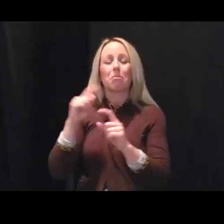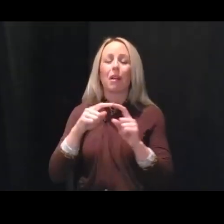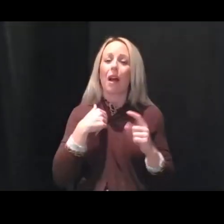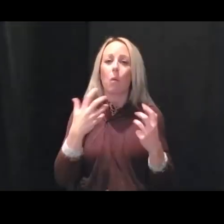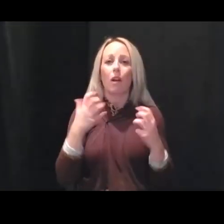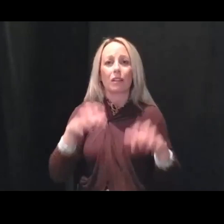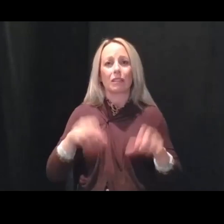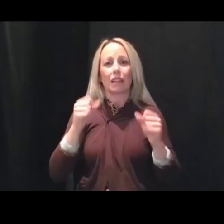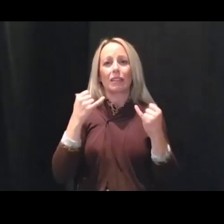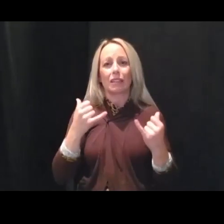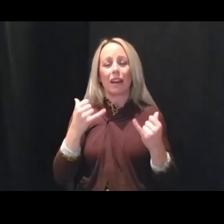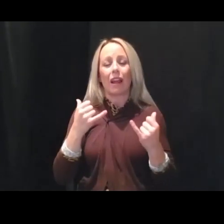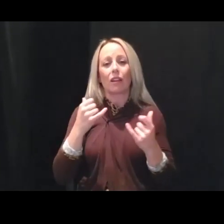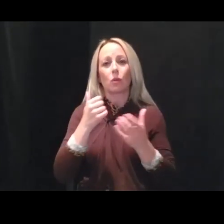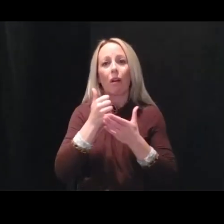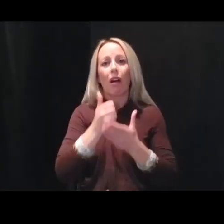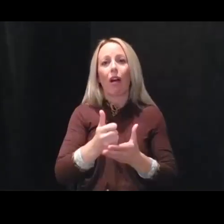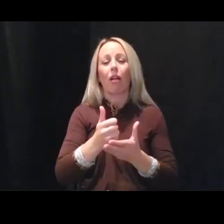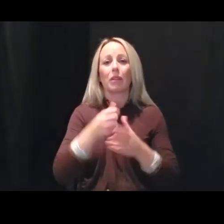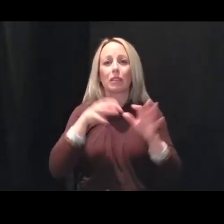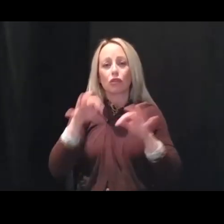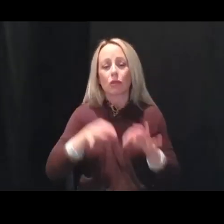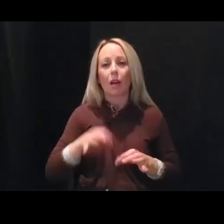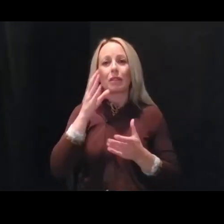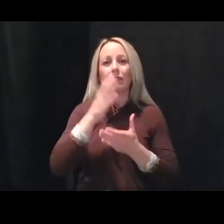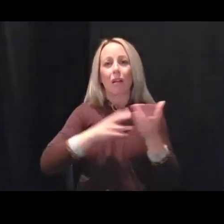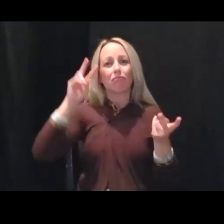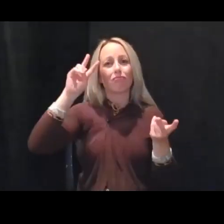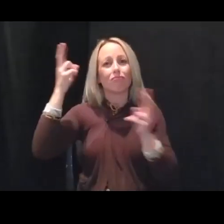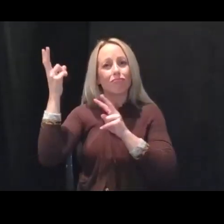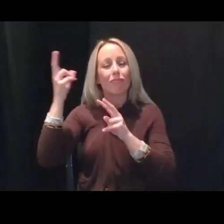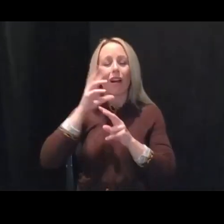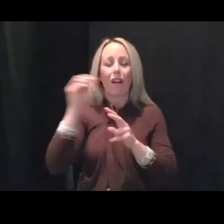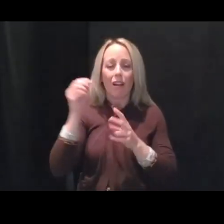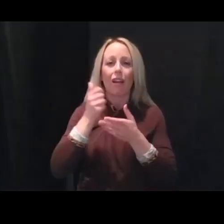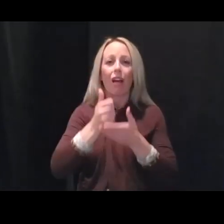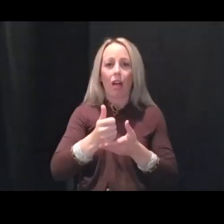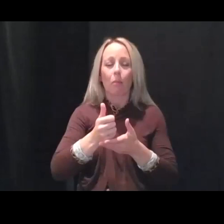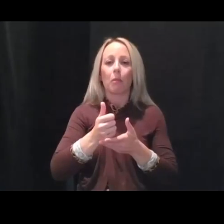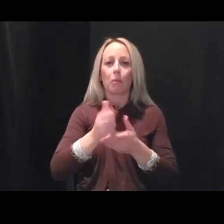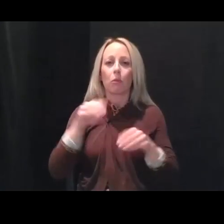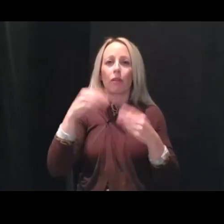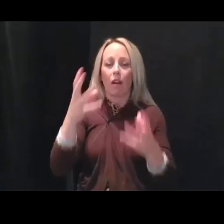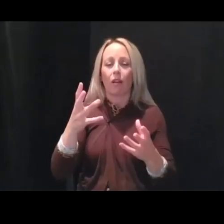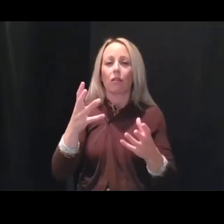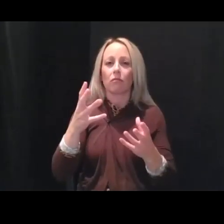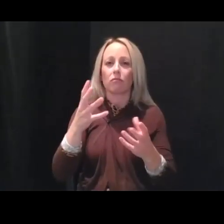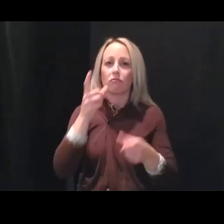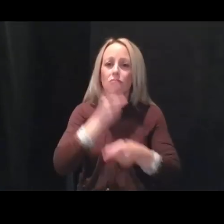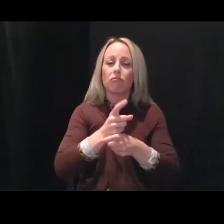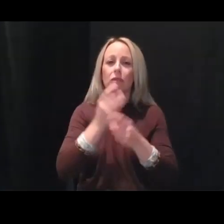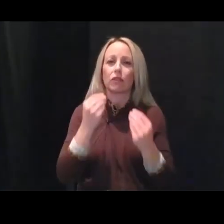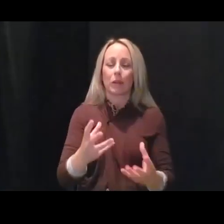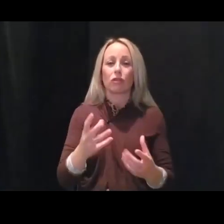to help describe some of the misconceptions and provide accurate information. Misconception number 1. Most people